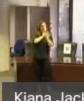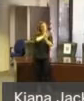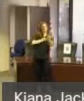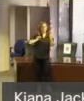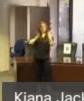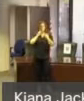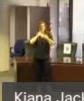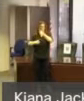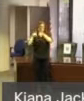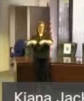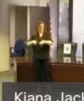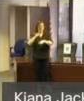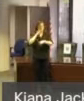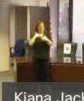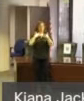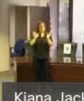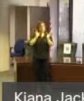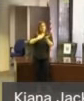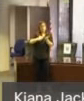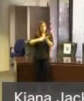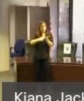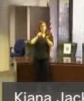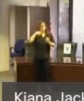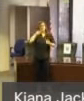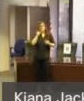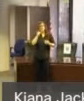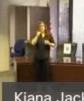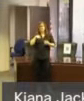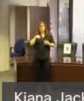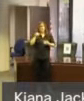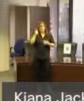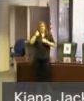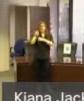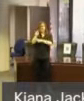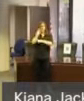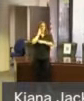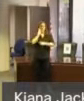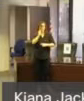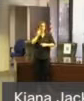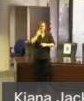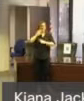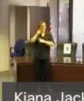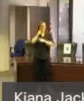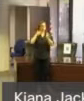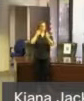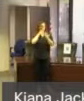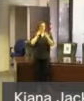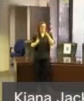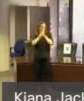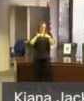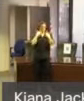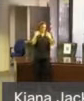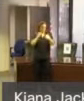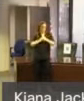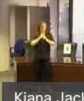15th at 10 a.m. This will be a WebEx event, a virtual event only. Written comments will also be accepted